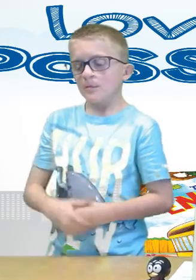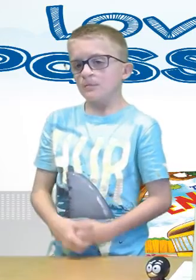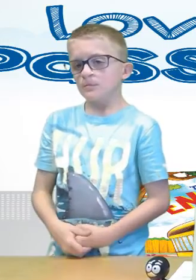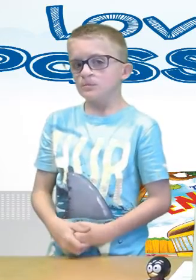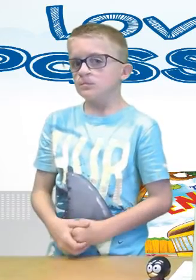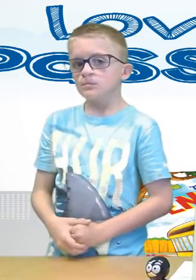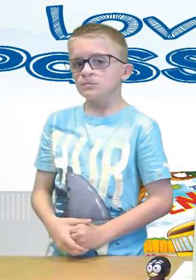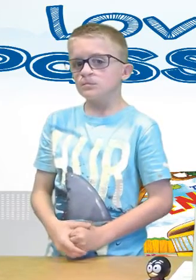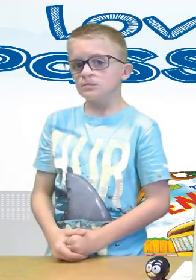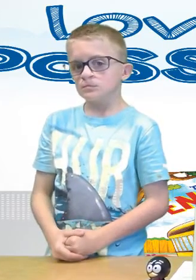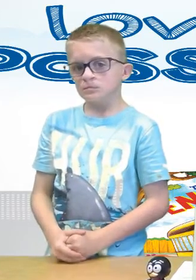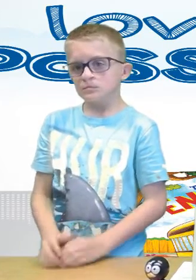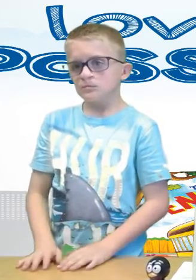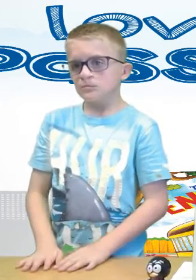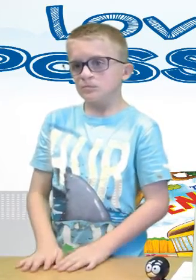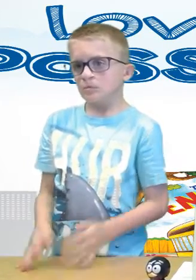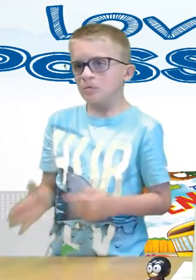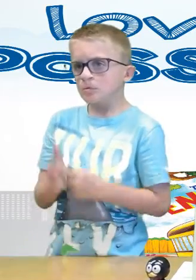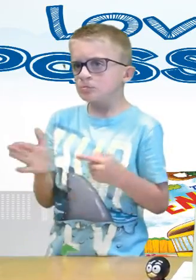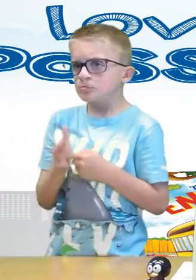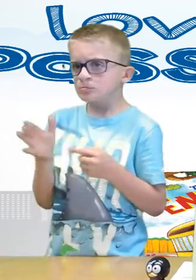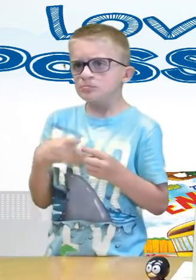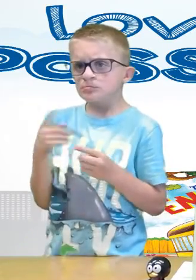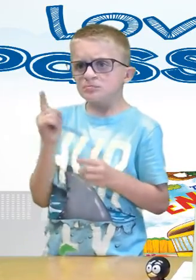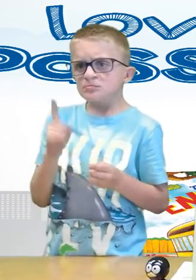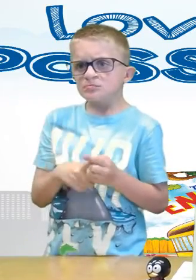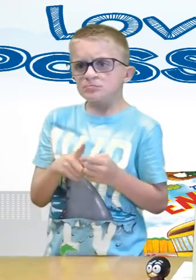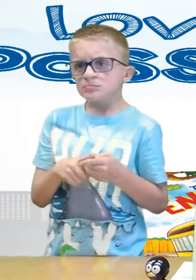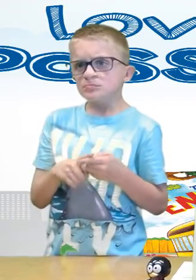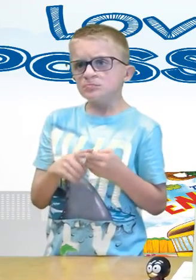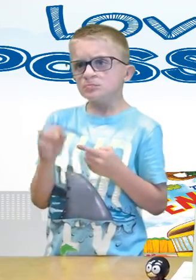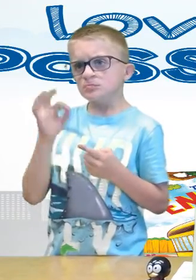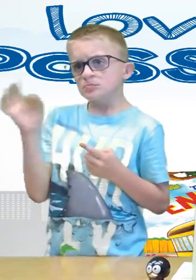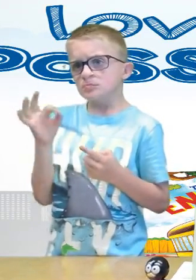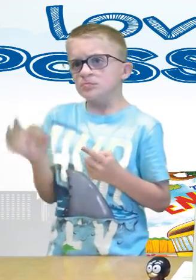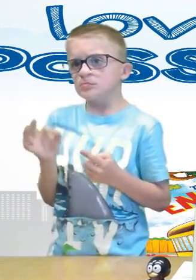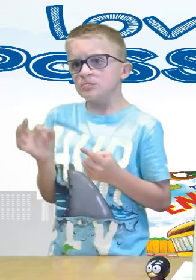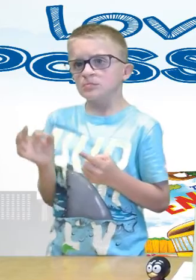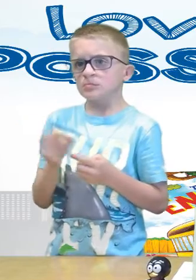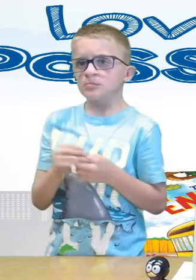Due date, Friday, October 18th at 3 p.m.